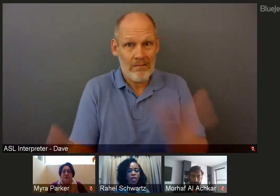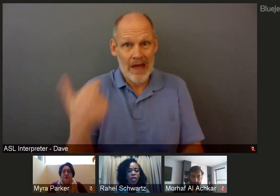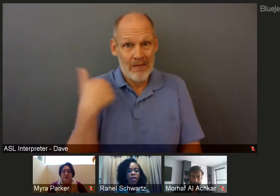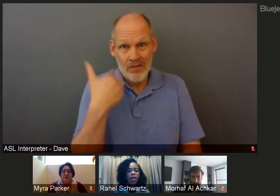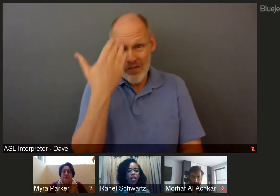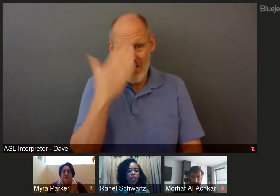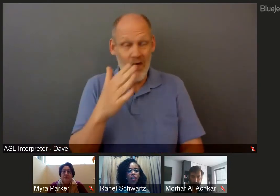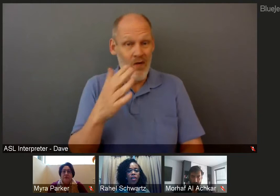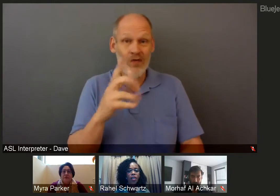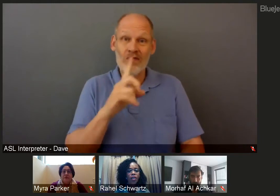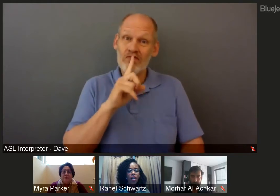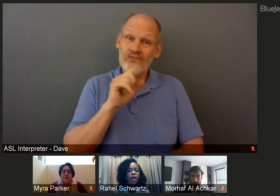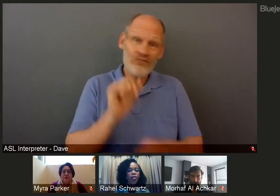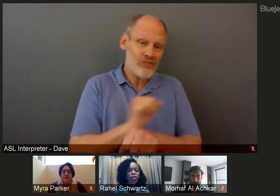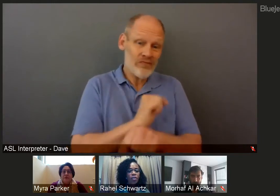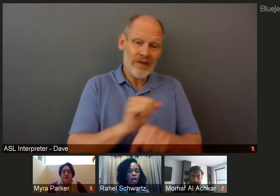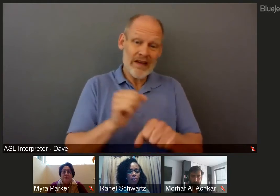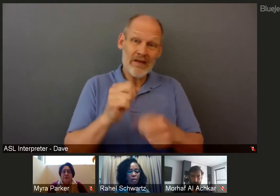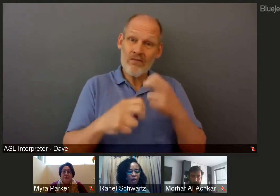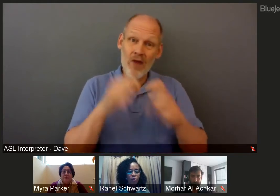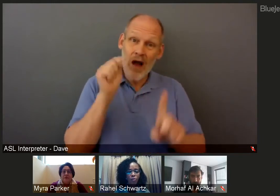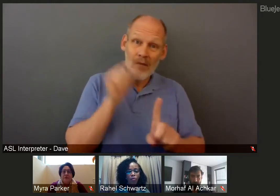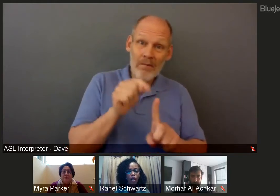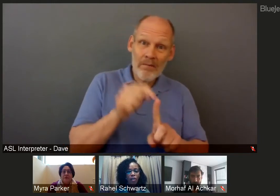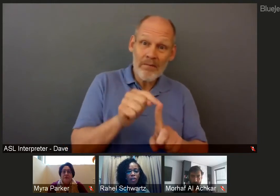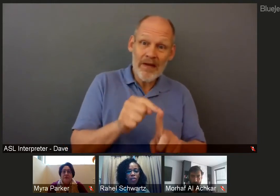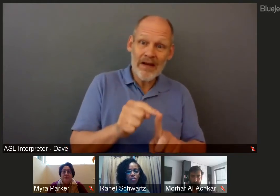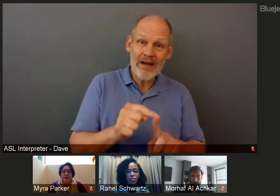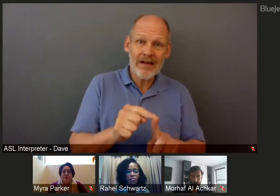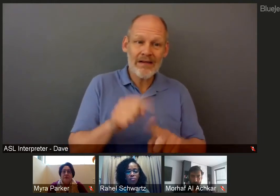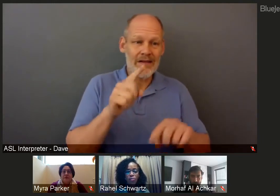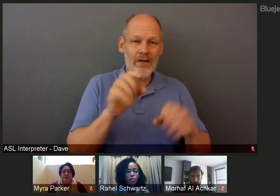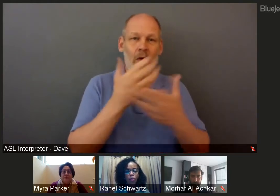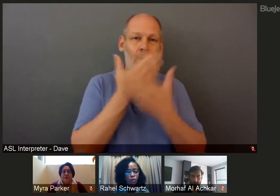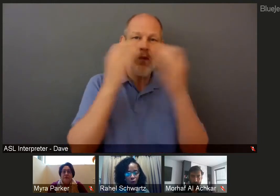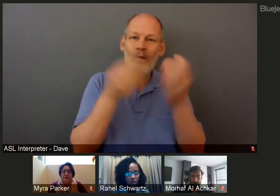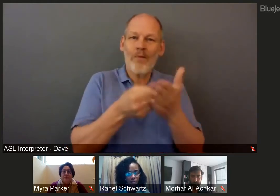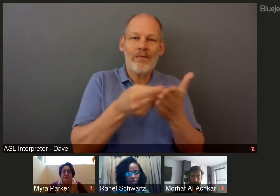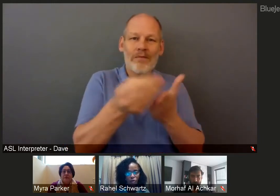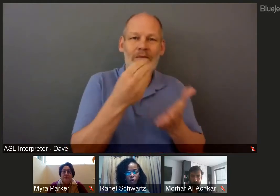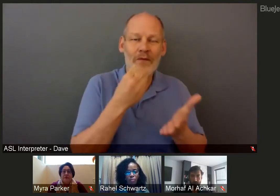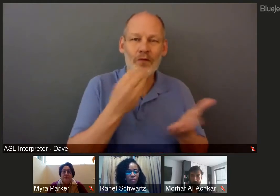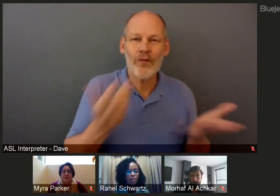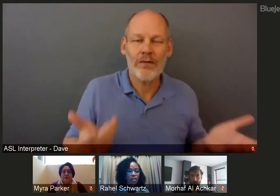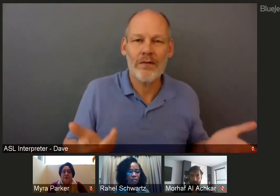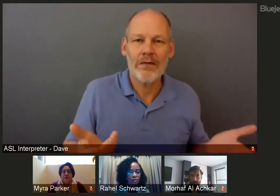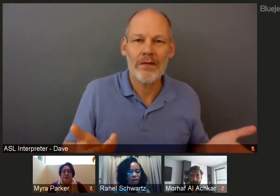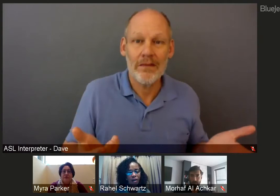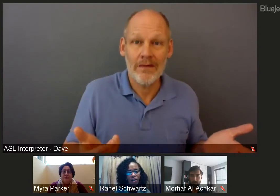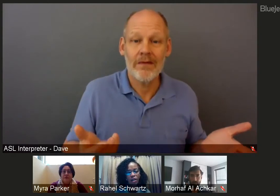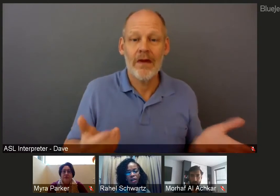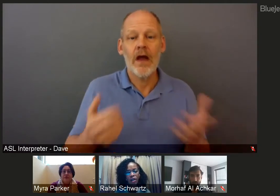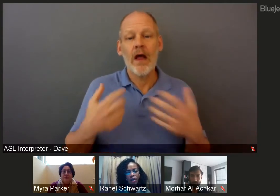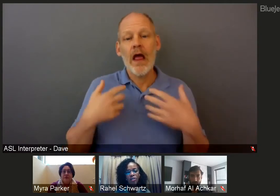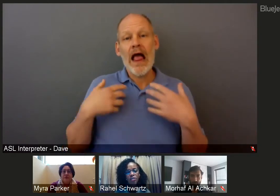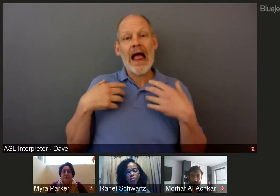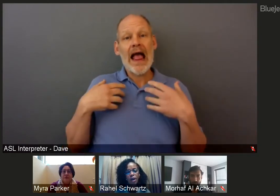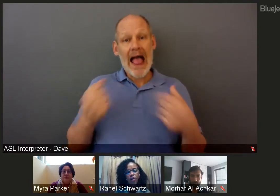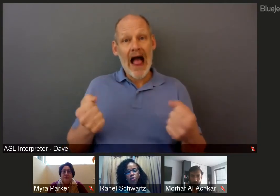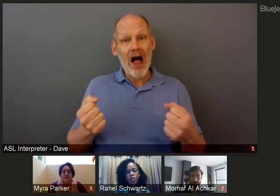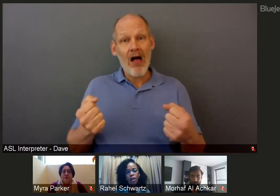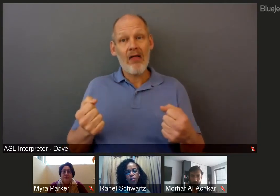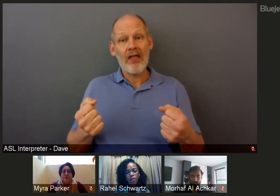Because health is not about providing programs or preventative care.